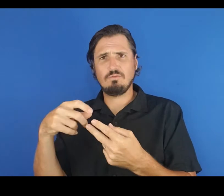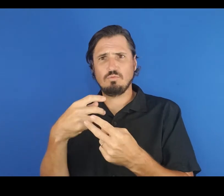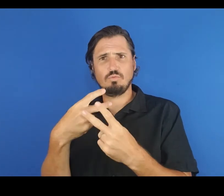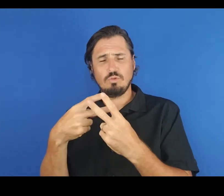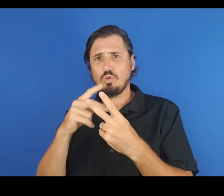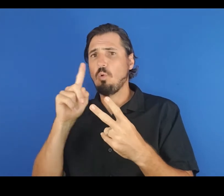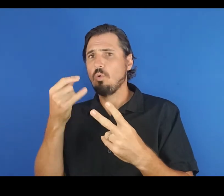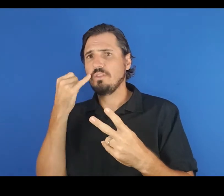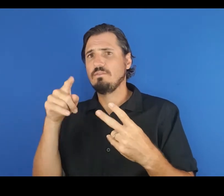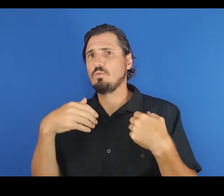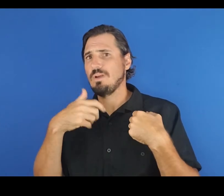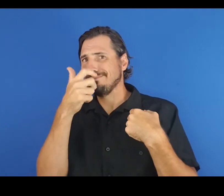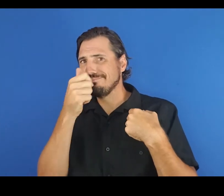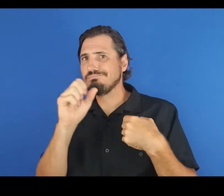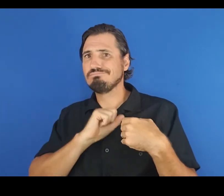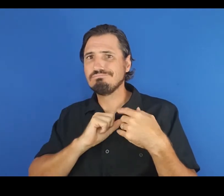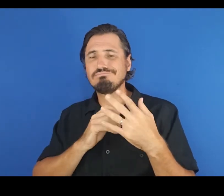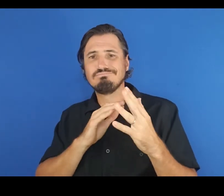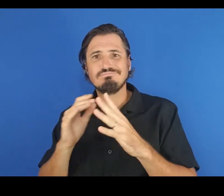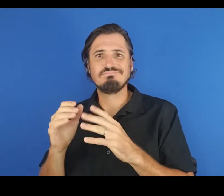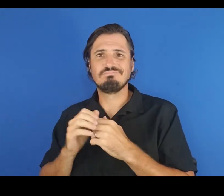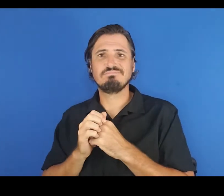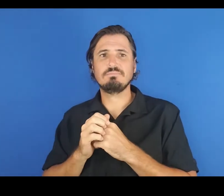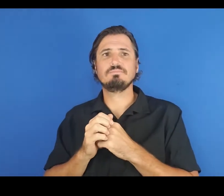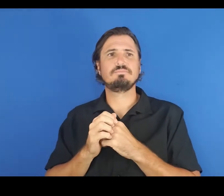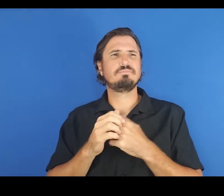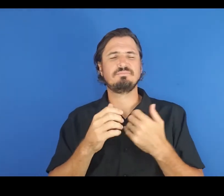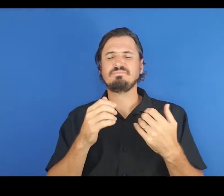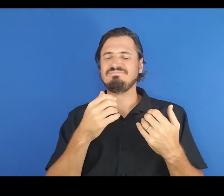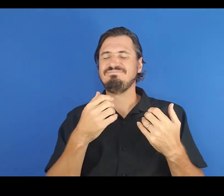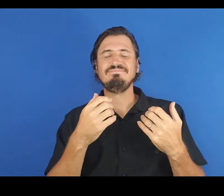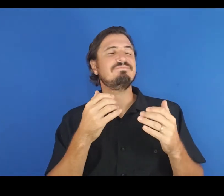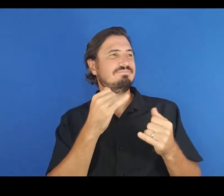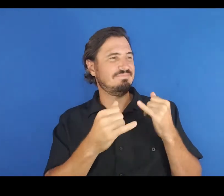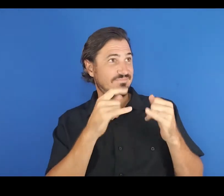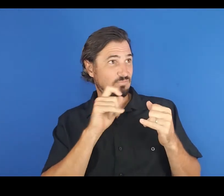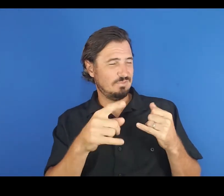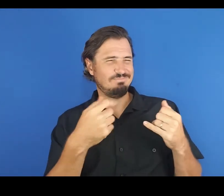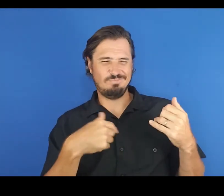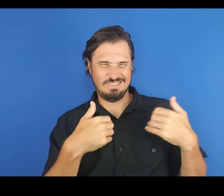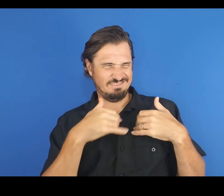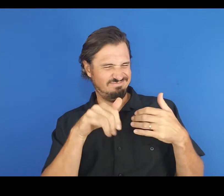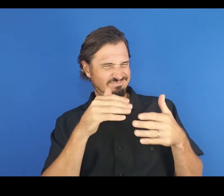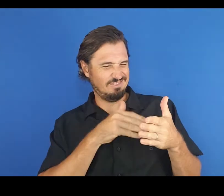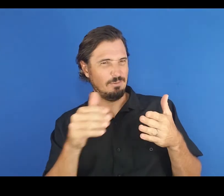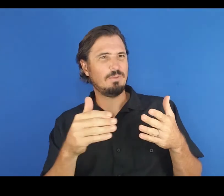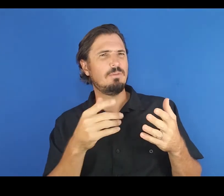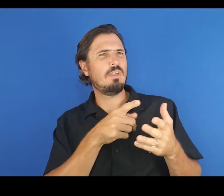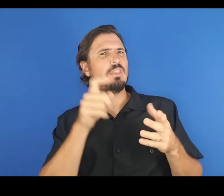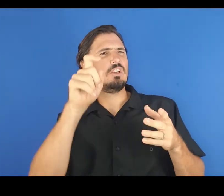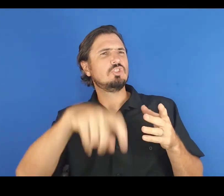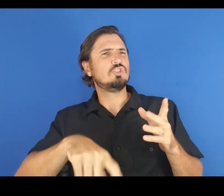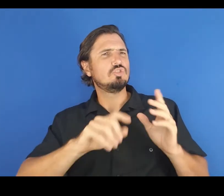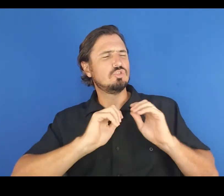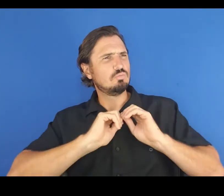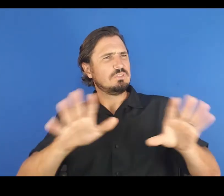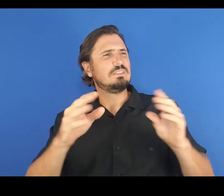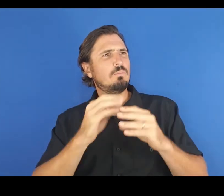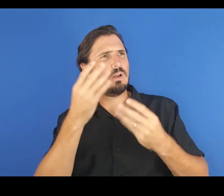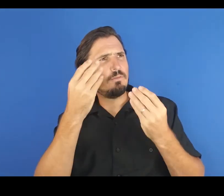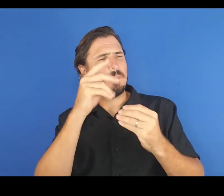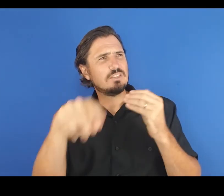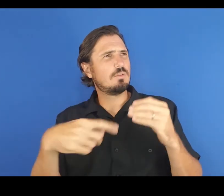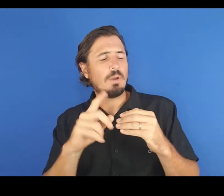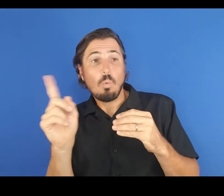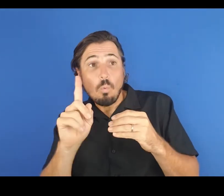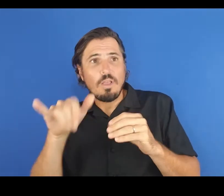unless you develop symptoms. And finally, we get this question a lot. They should release more information on who or